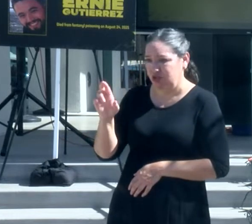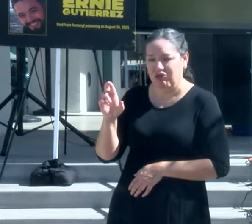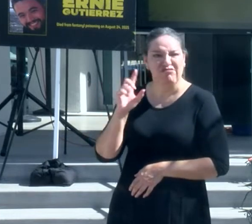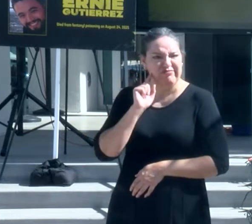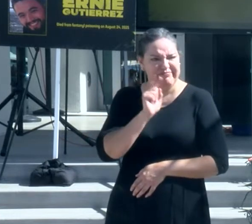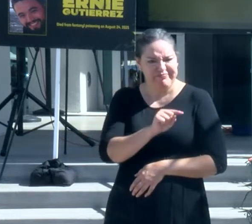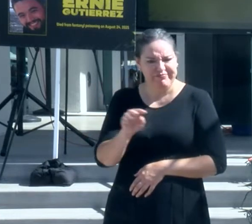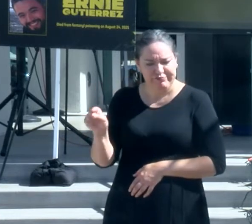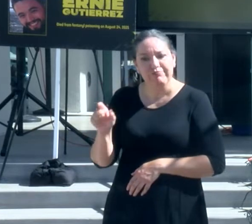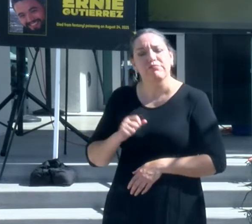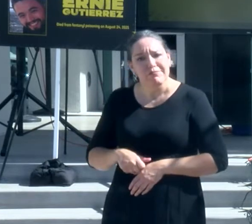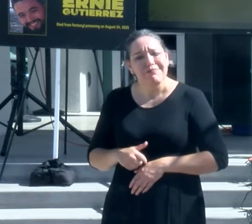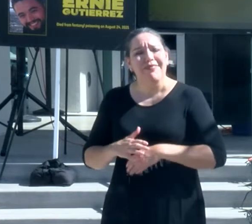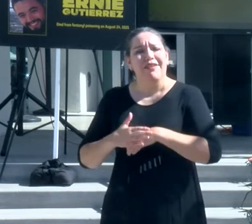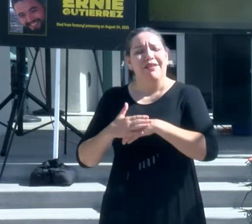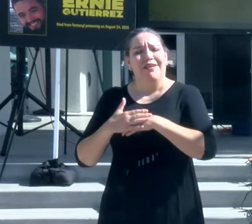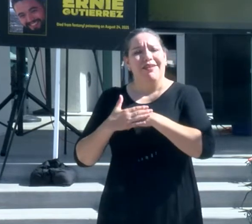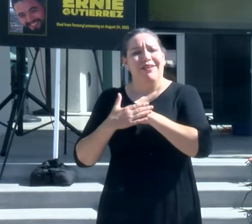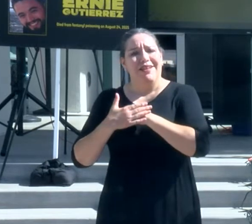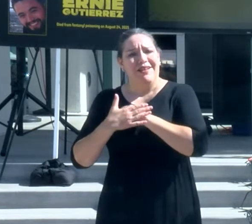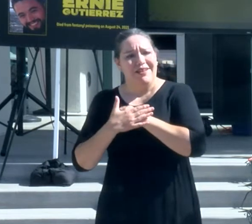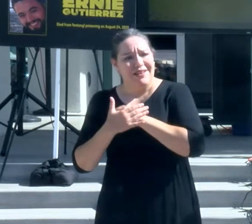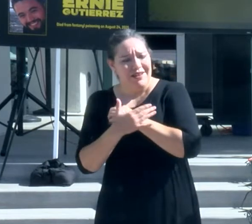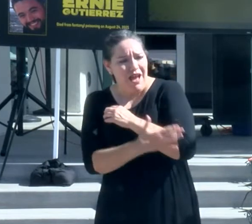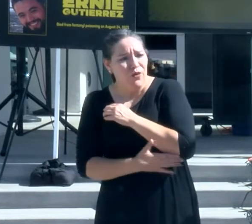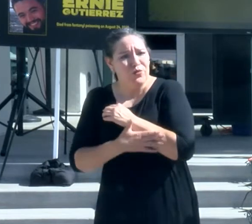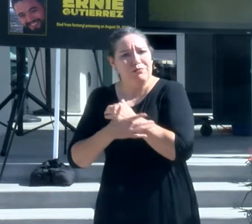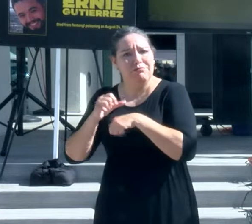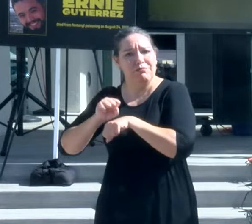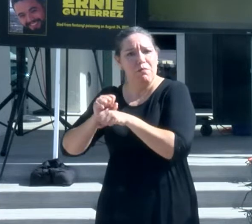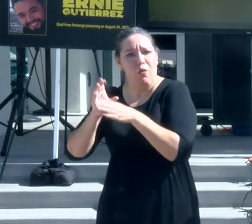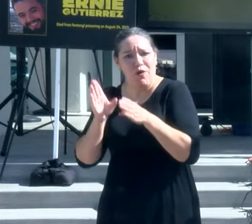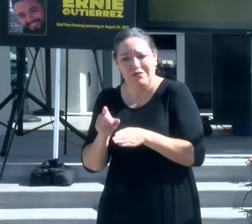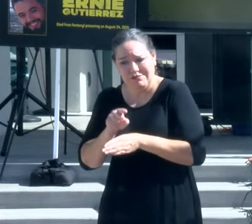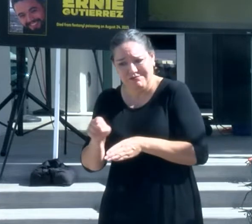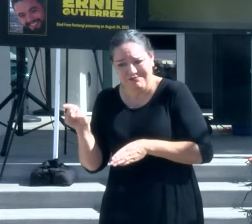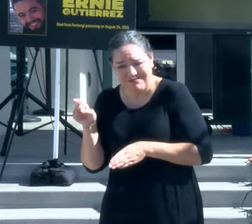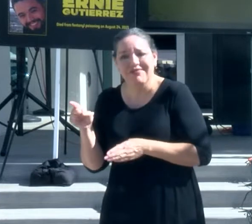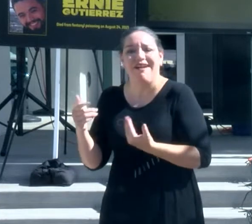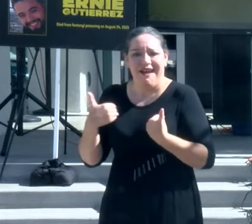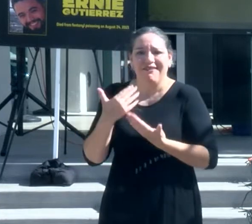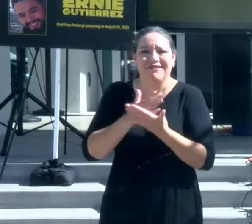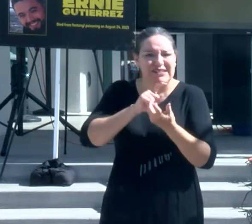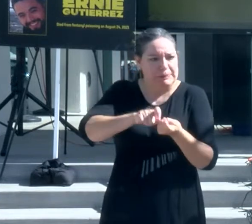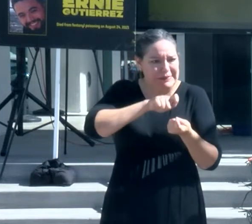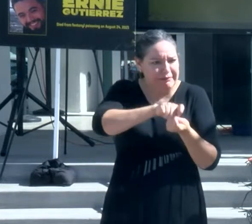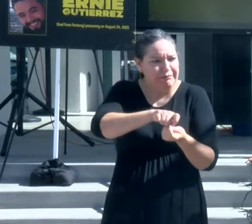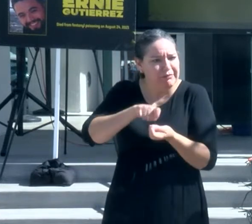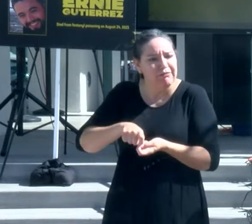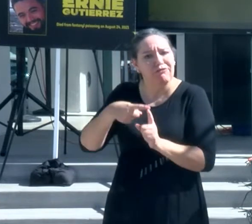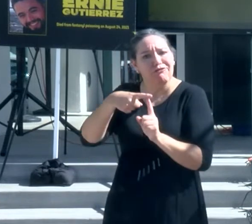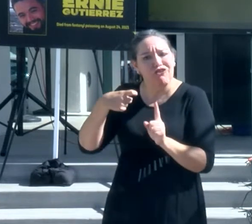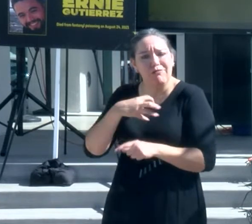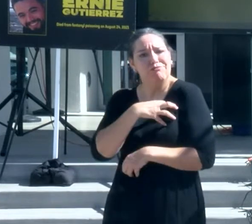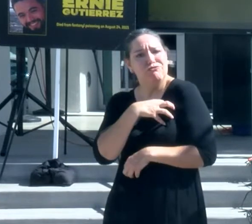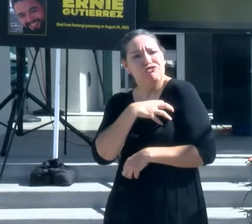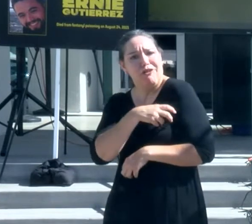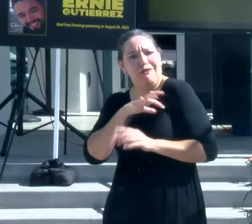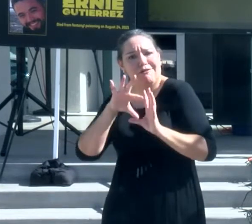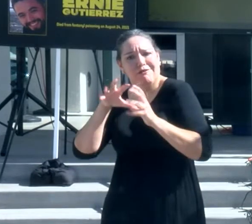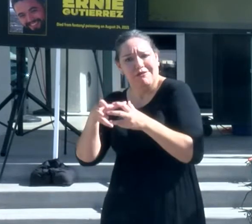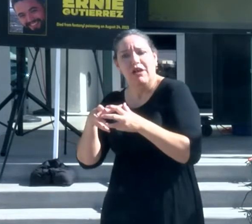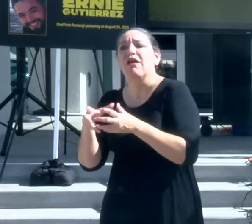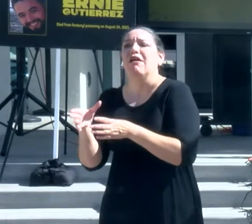the county employees, we also have specific employees from our Sheriff's Department and our Behavioral